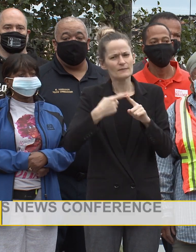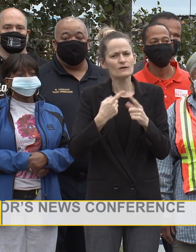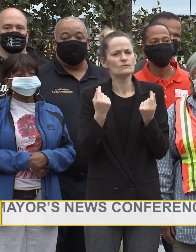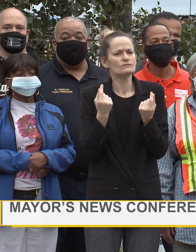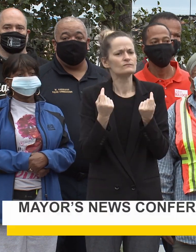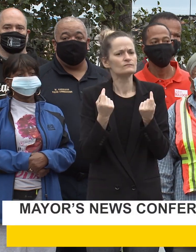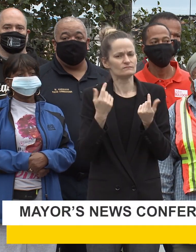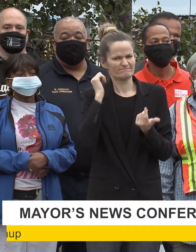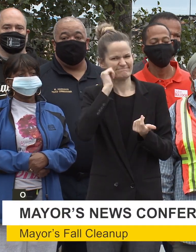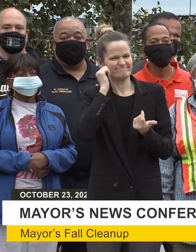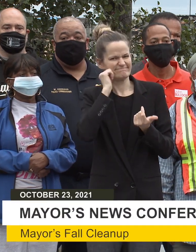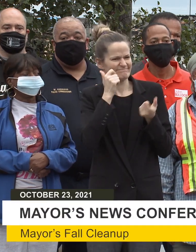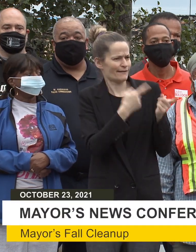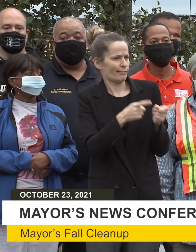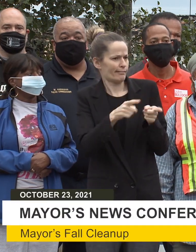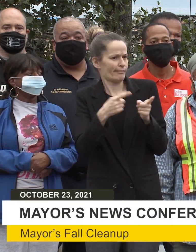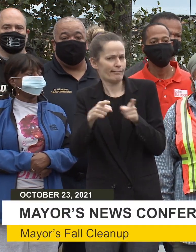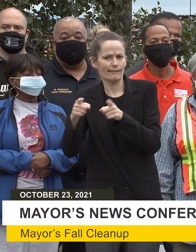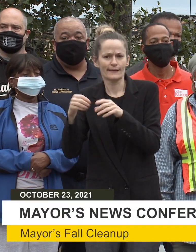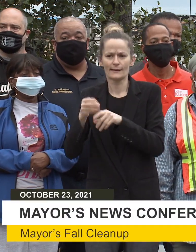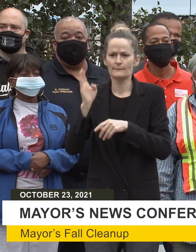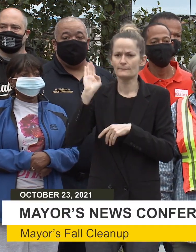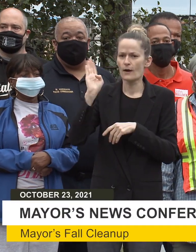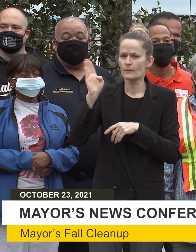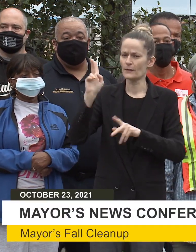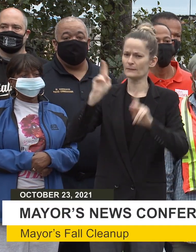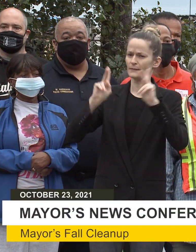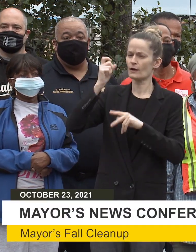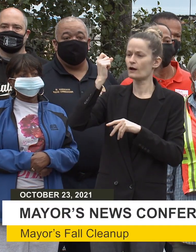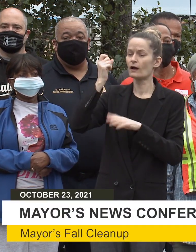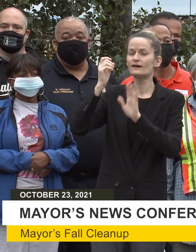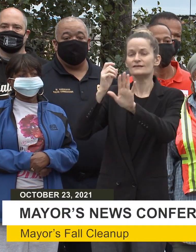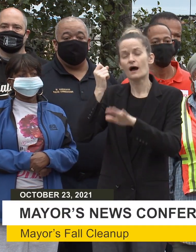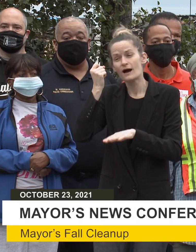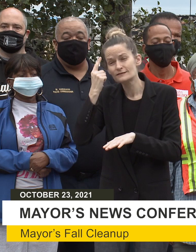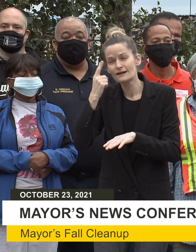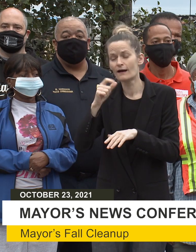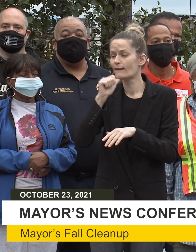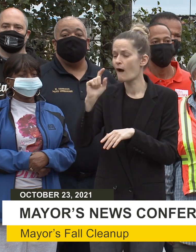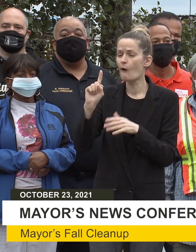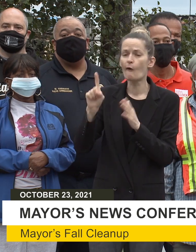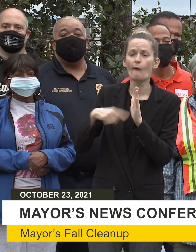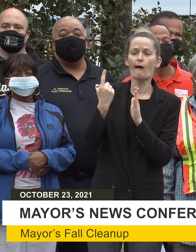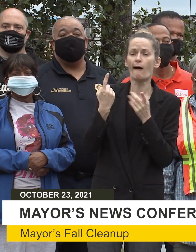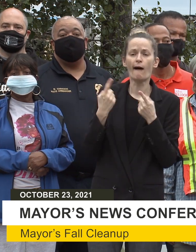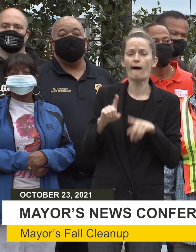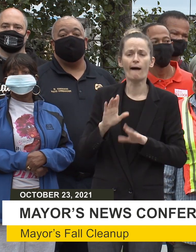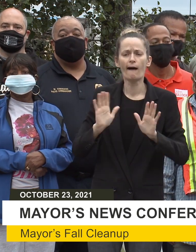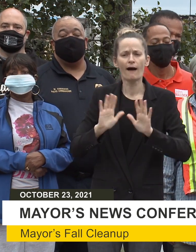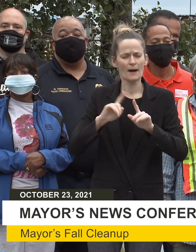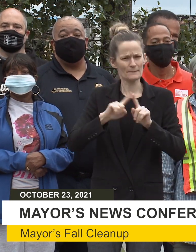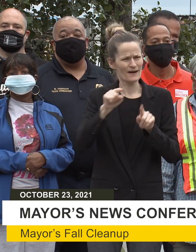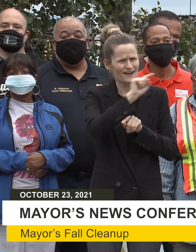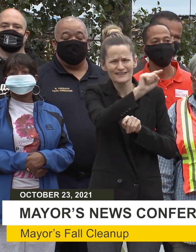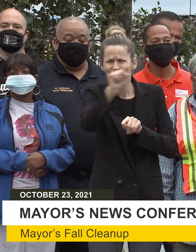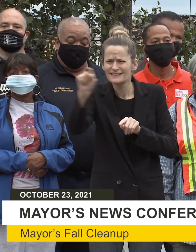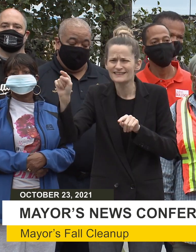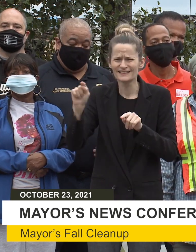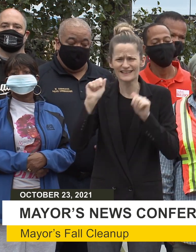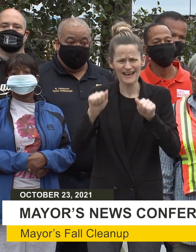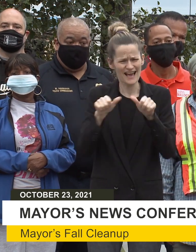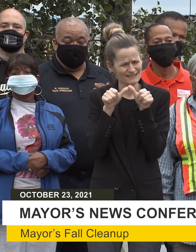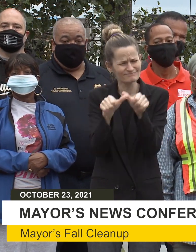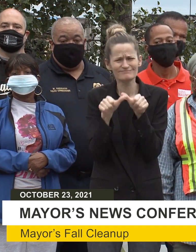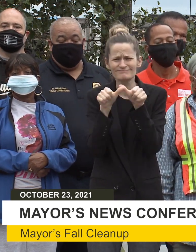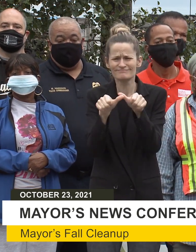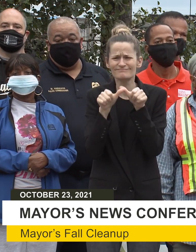in Baltimore. I want folks to understand this is not something that only happens when we organize this. Communities in Baltimore do this